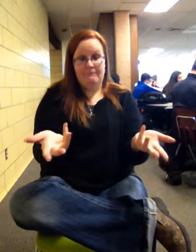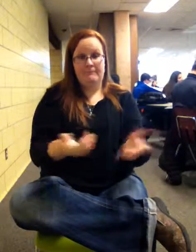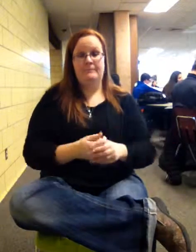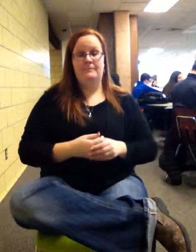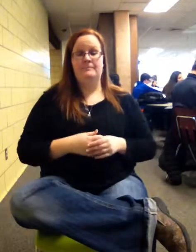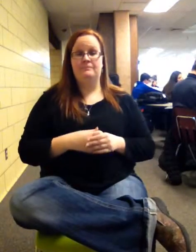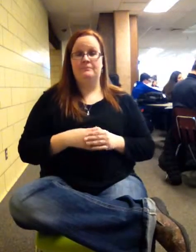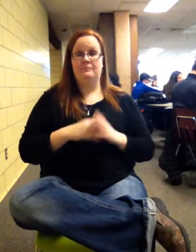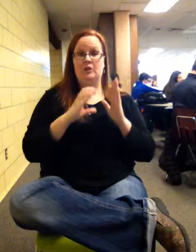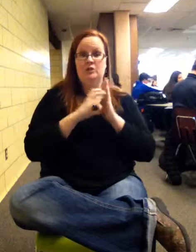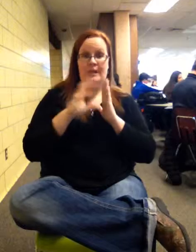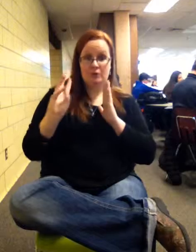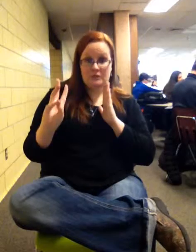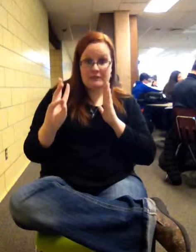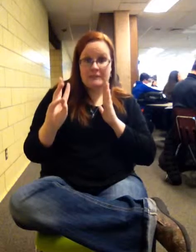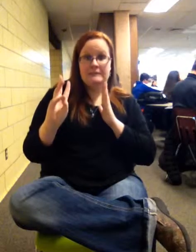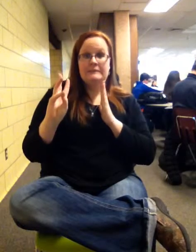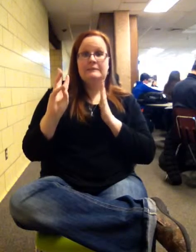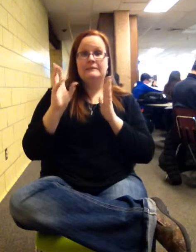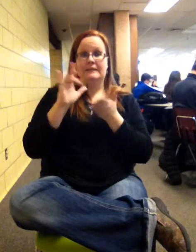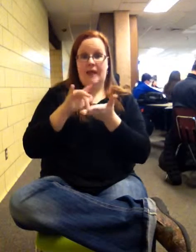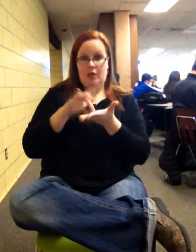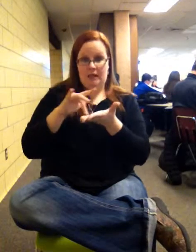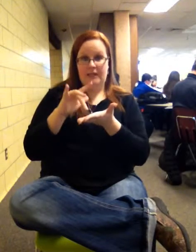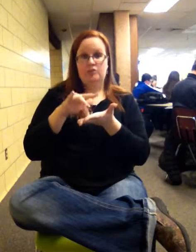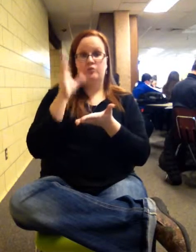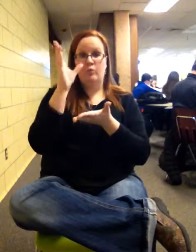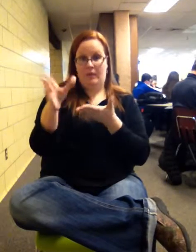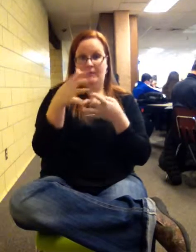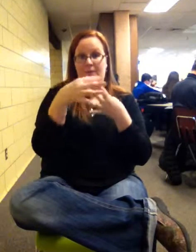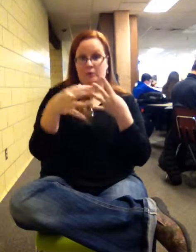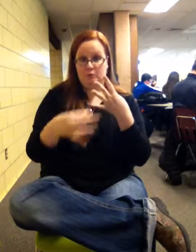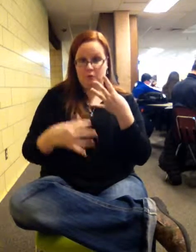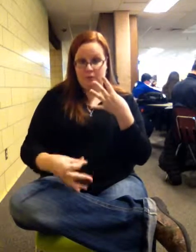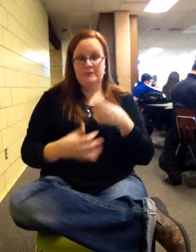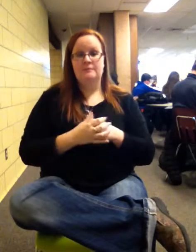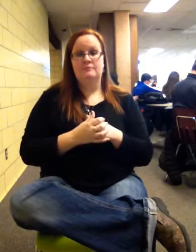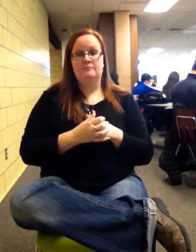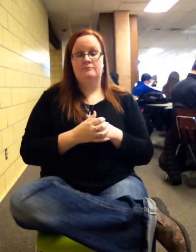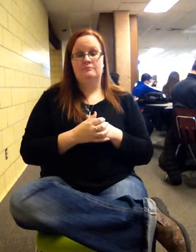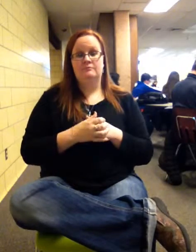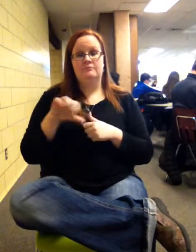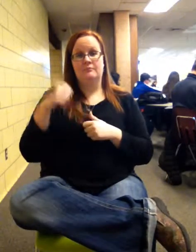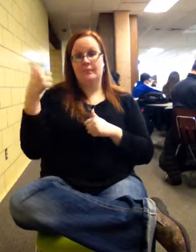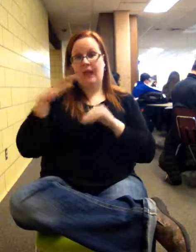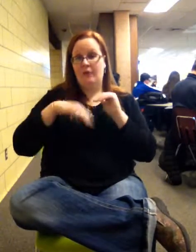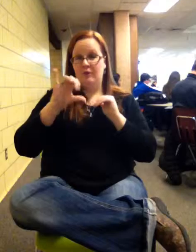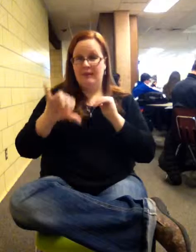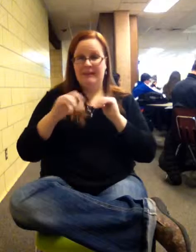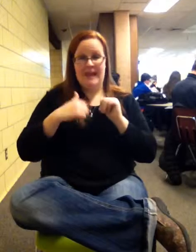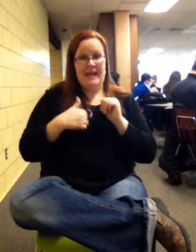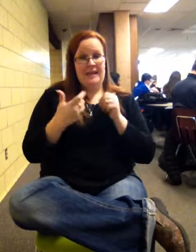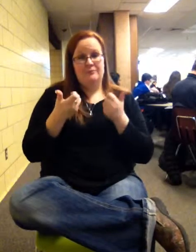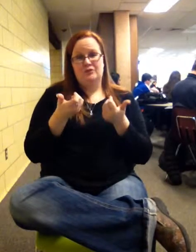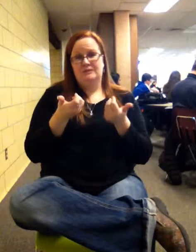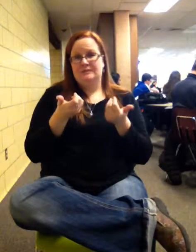6 calculations will be in the multiple choice. And then other than that, I'm kind of directing you with the problems on how you